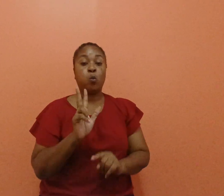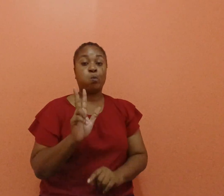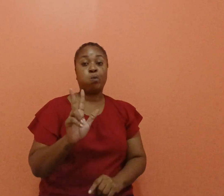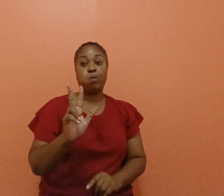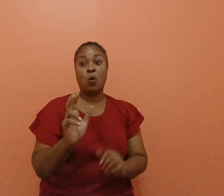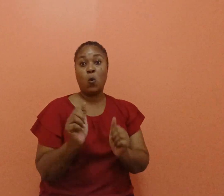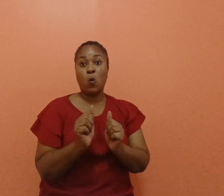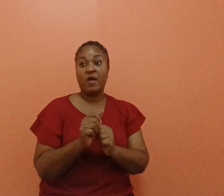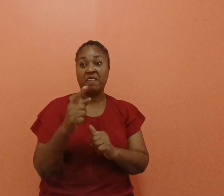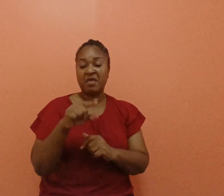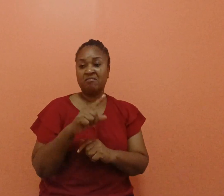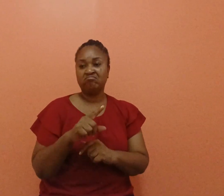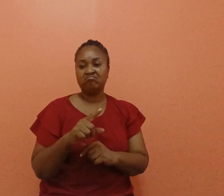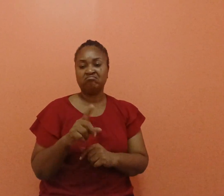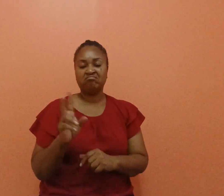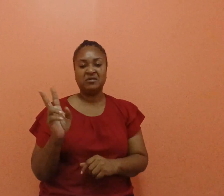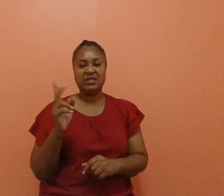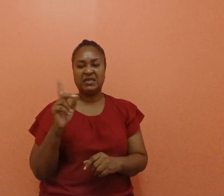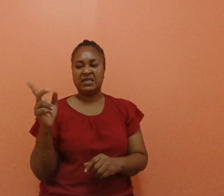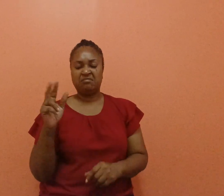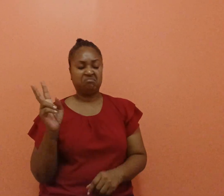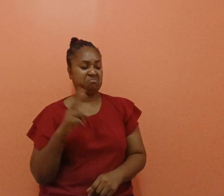but they didn't recognize him.